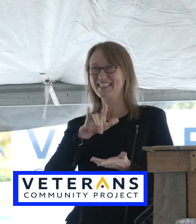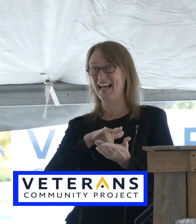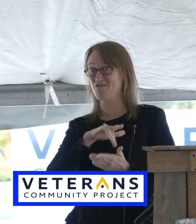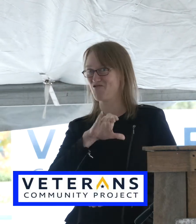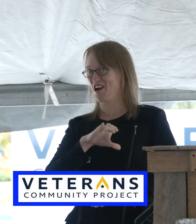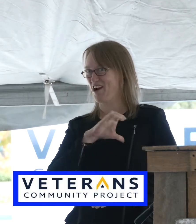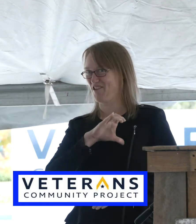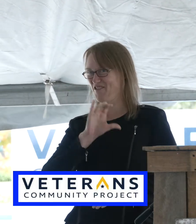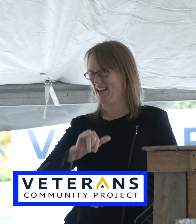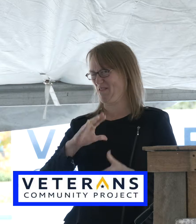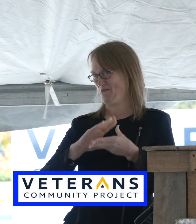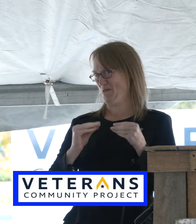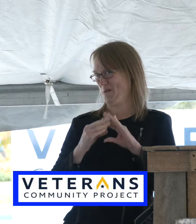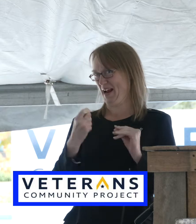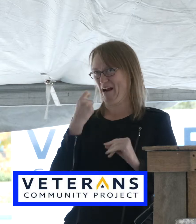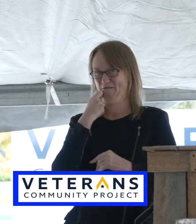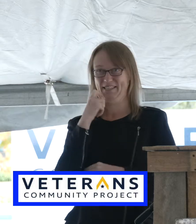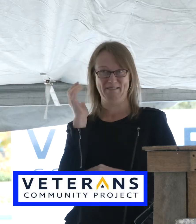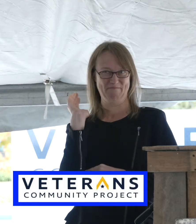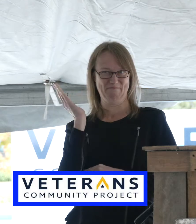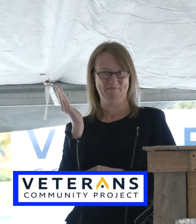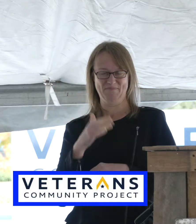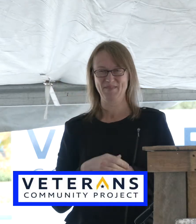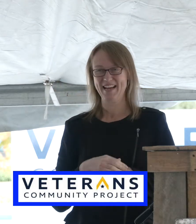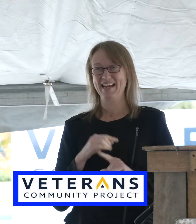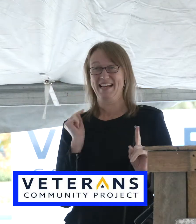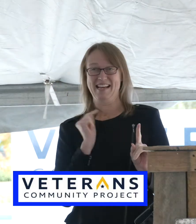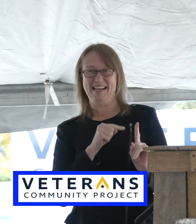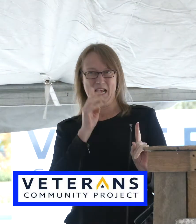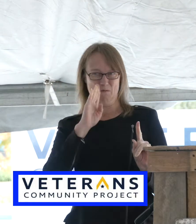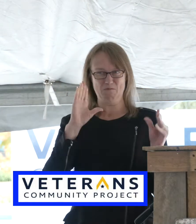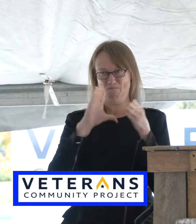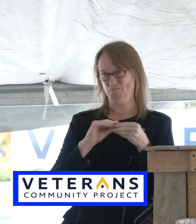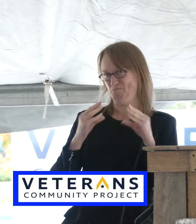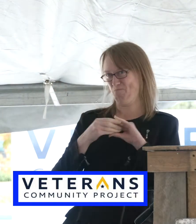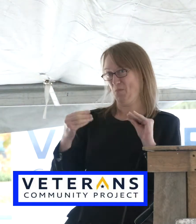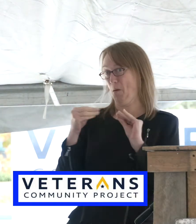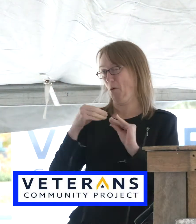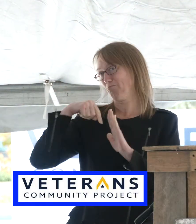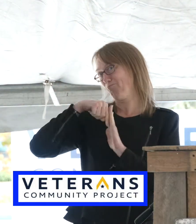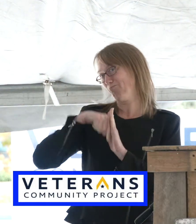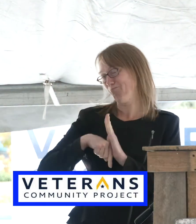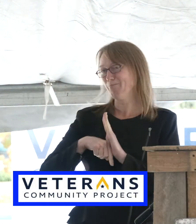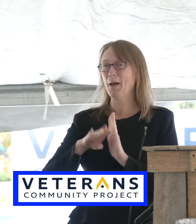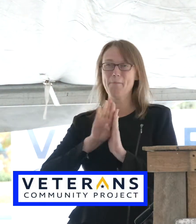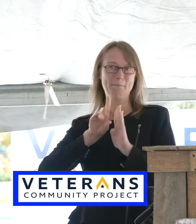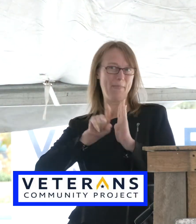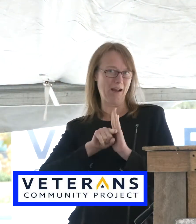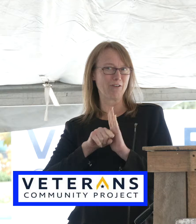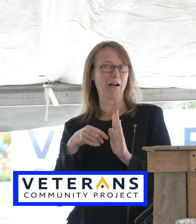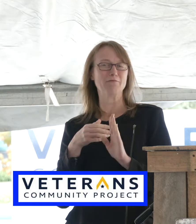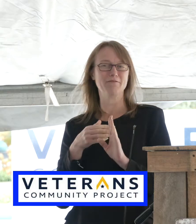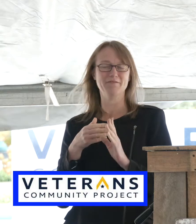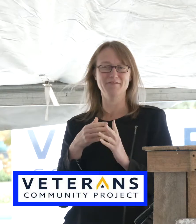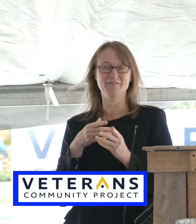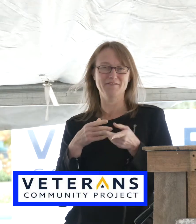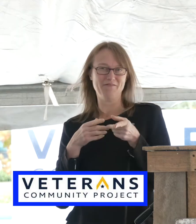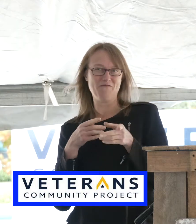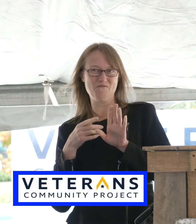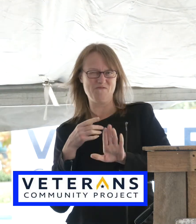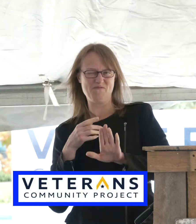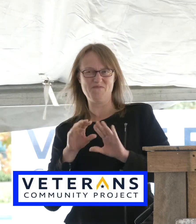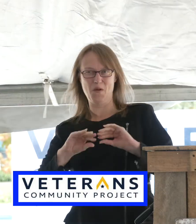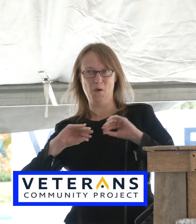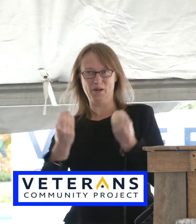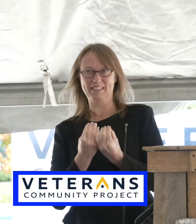story of Veterans Community Project. I'm just going to give you the tiniest piece of information about Brian. It's all you really need to know. Brian